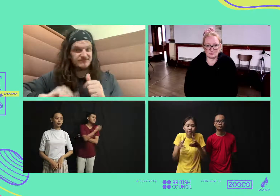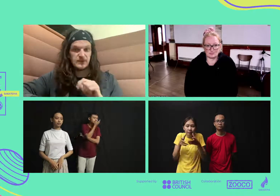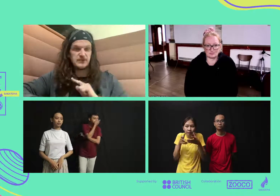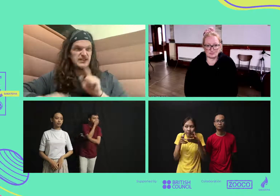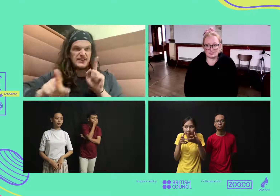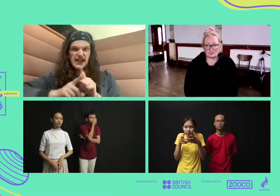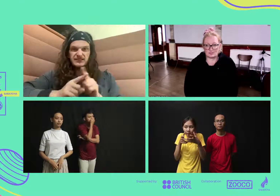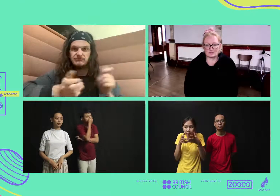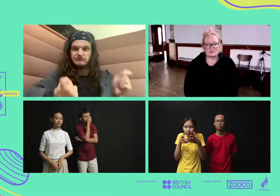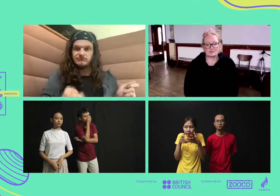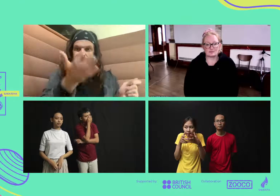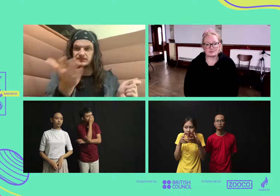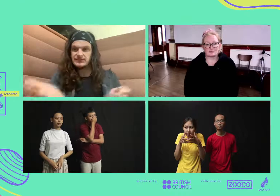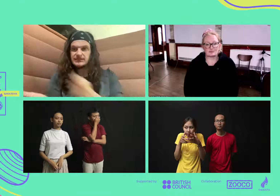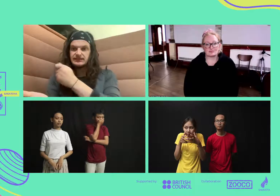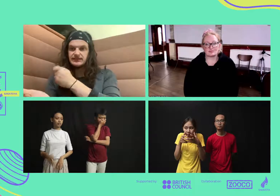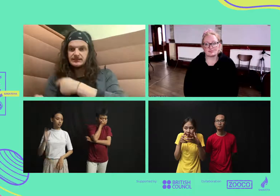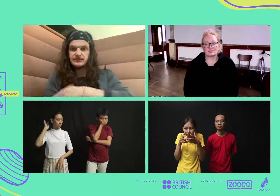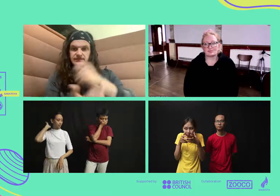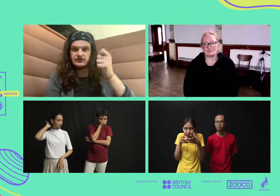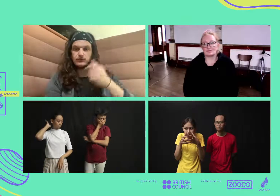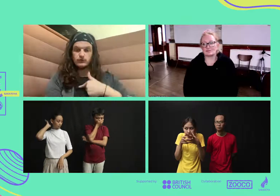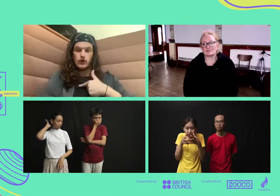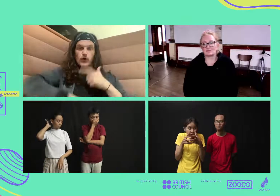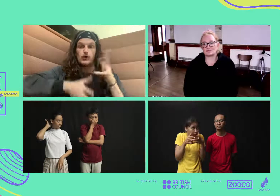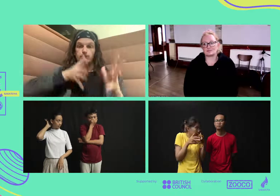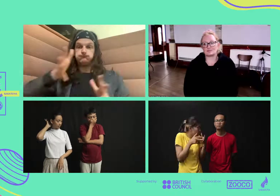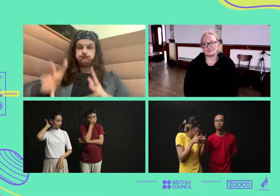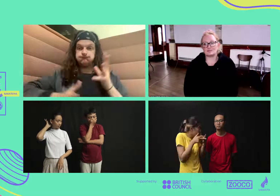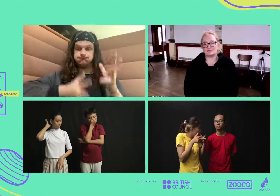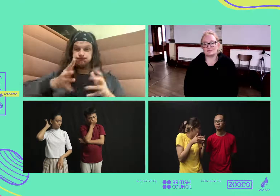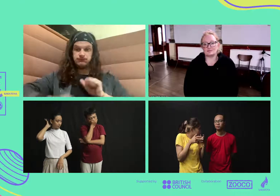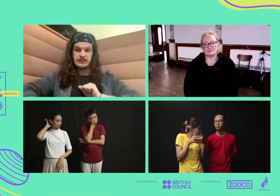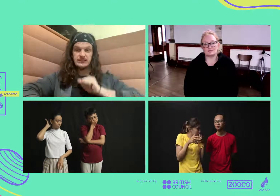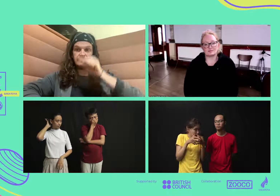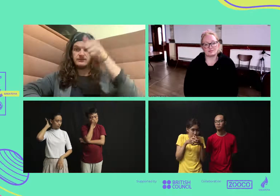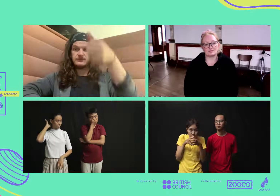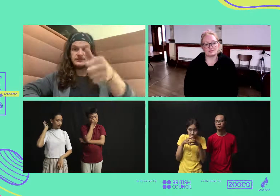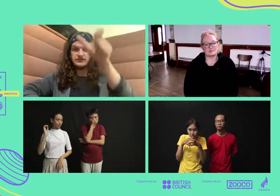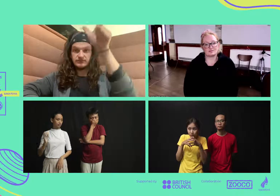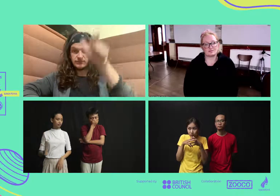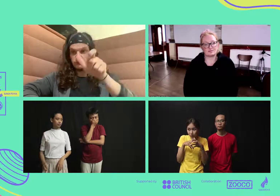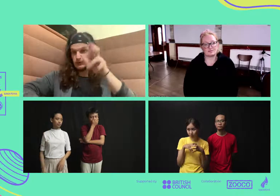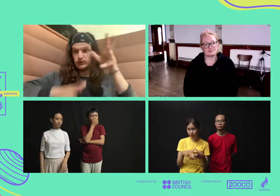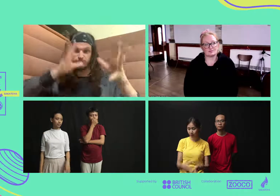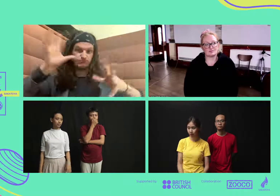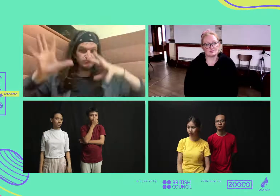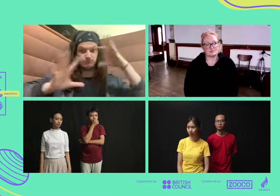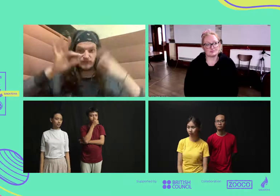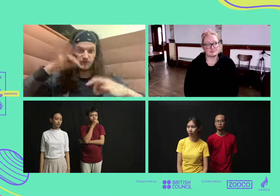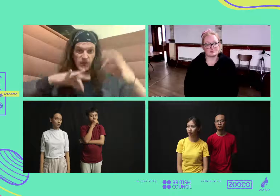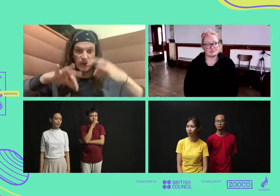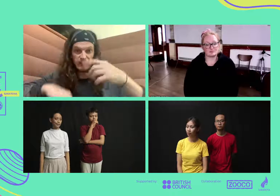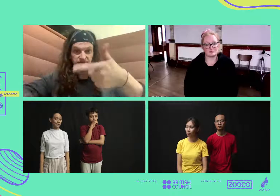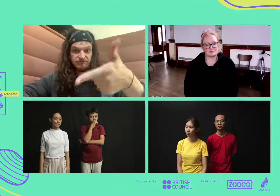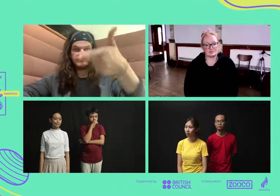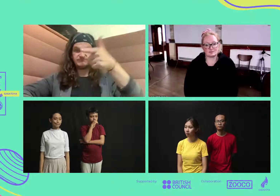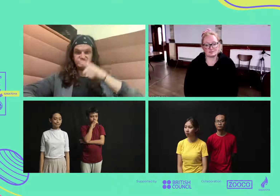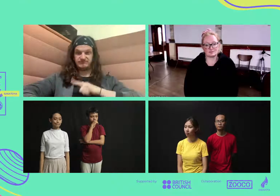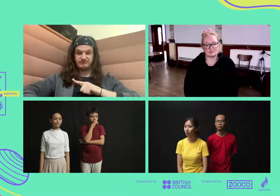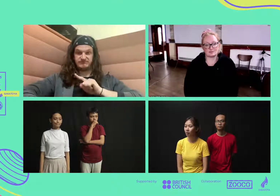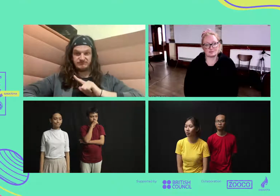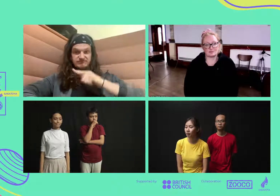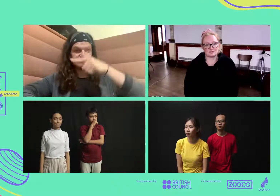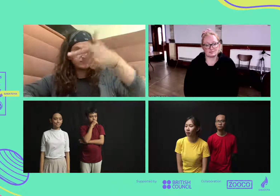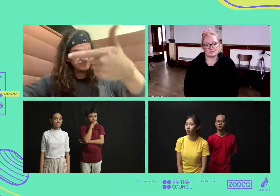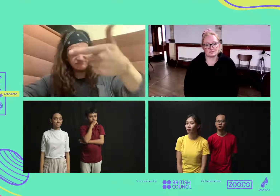shifting between those characters. It's like tennis. So I create something, and then I pass the ball,